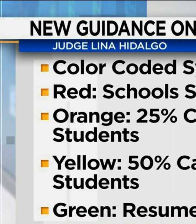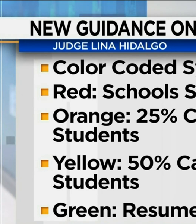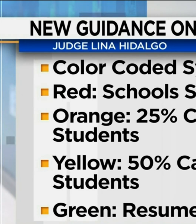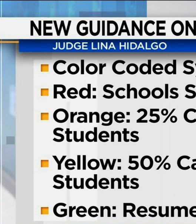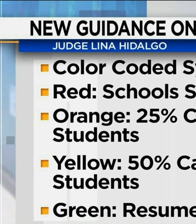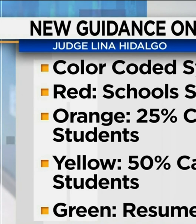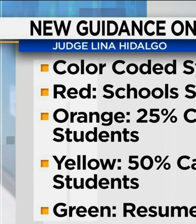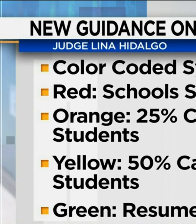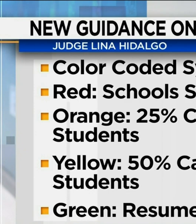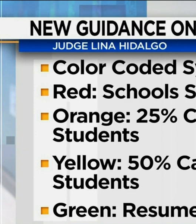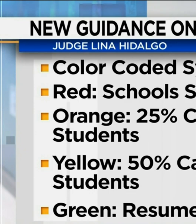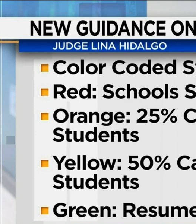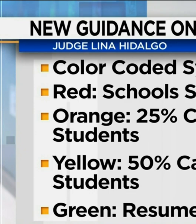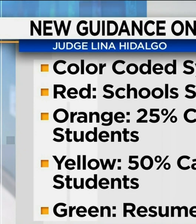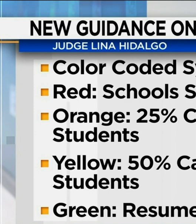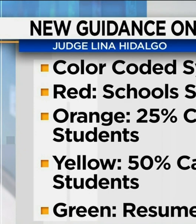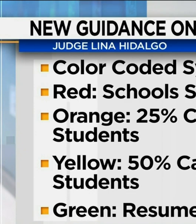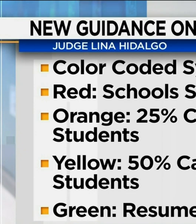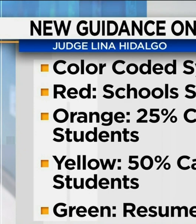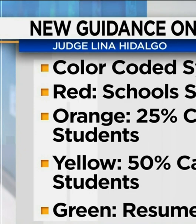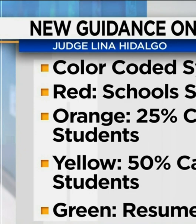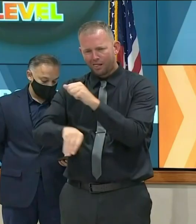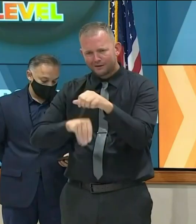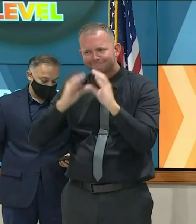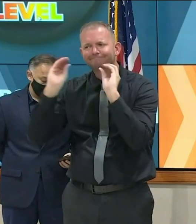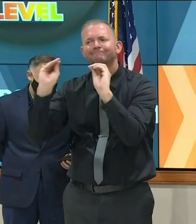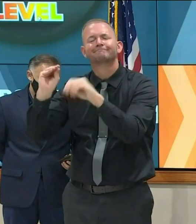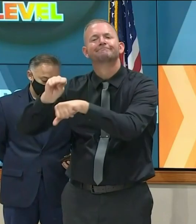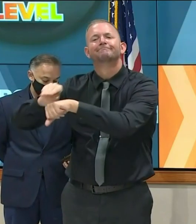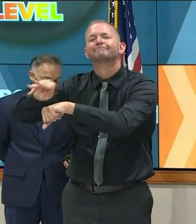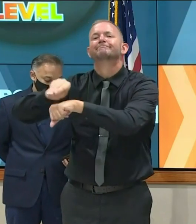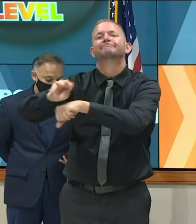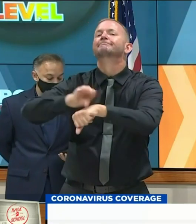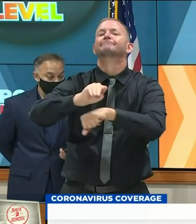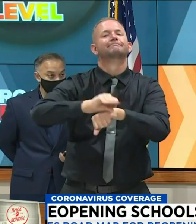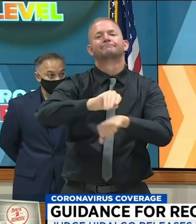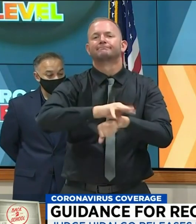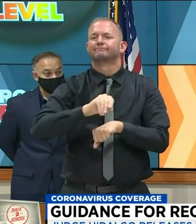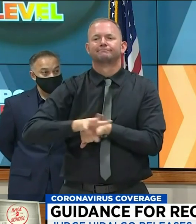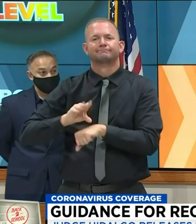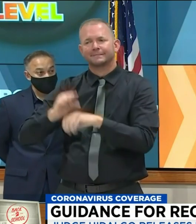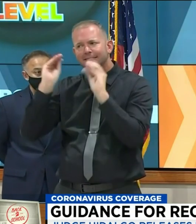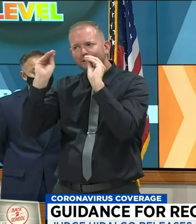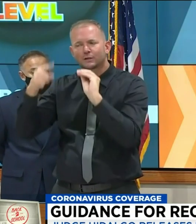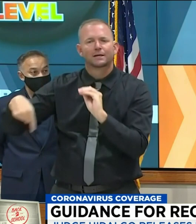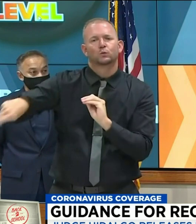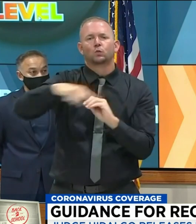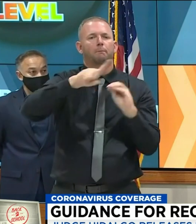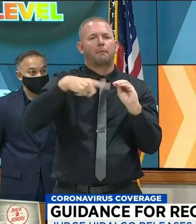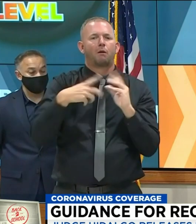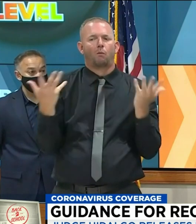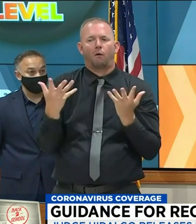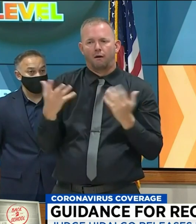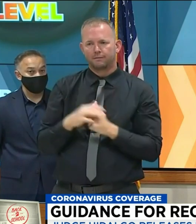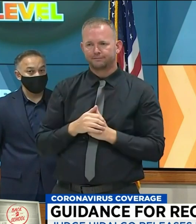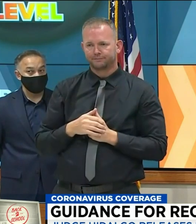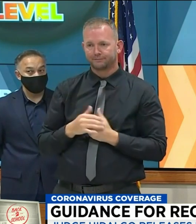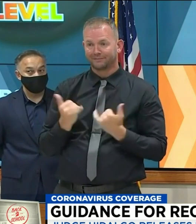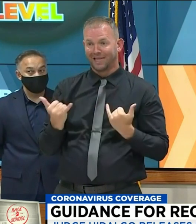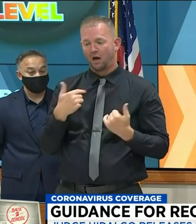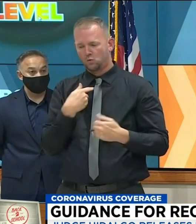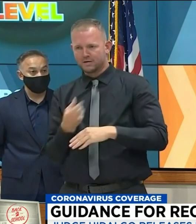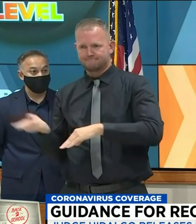county stands in its fight against the coronavirus. This is us standing up and saying, these are our recommendations.